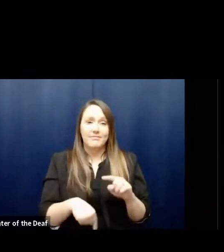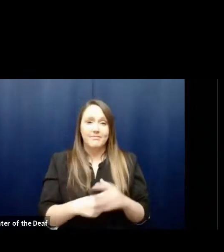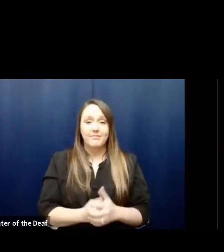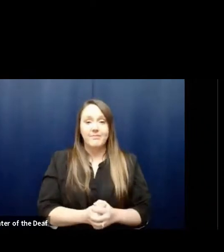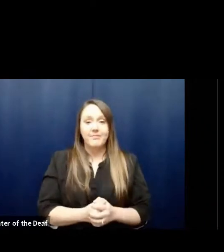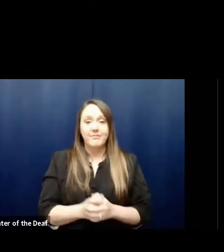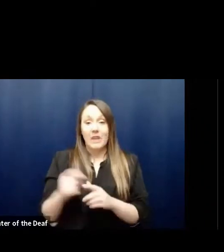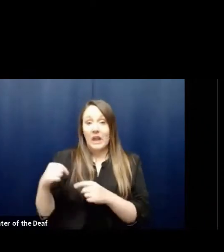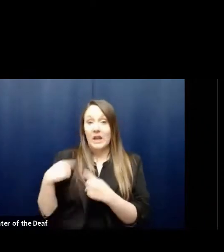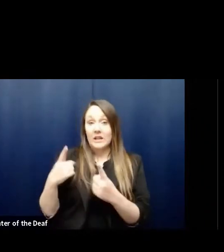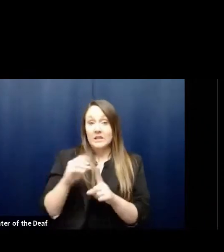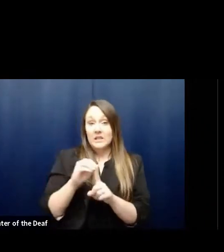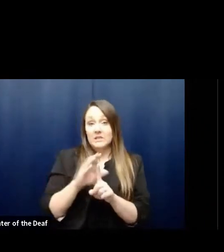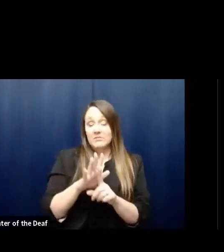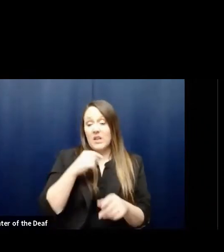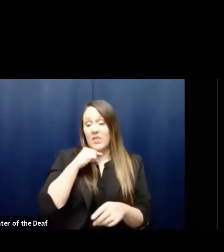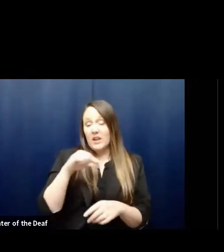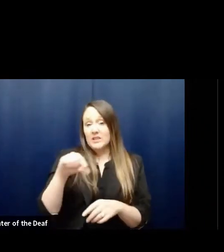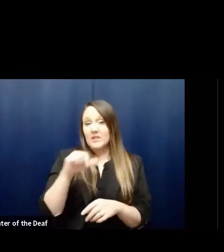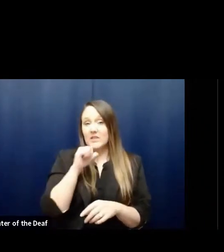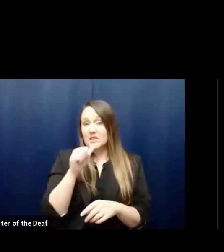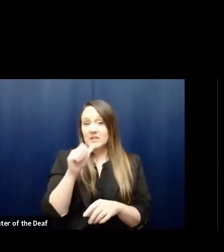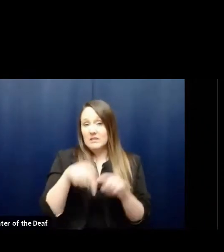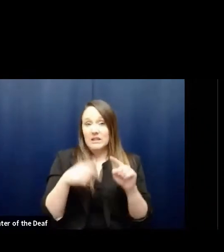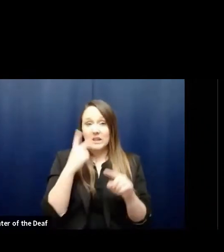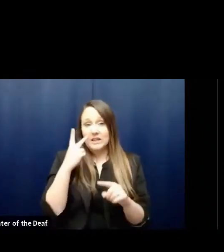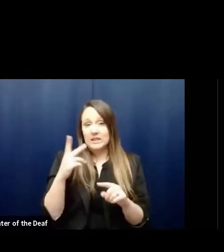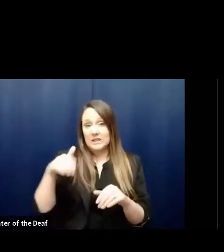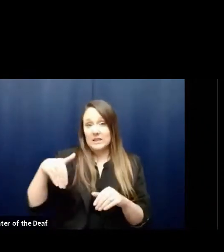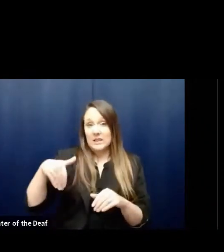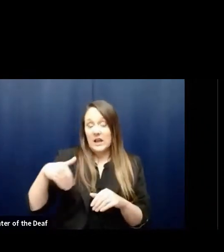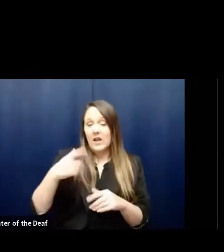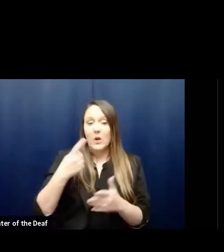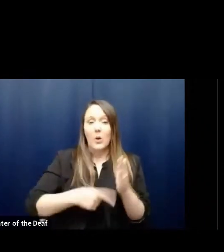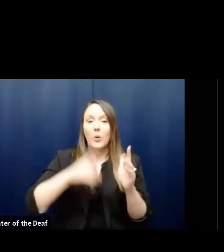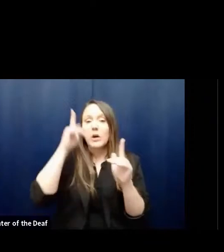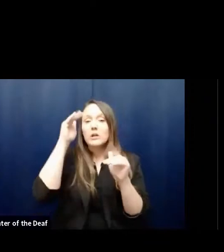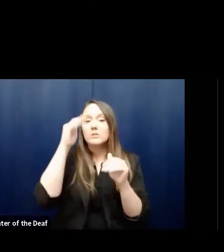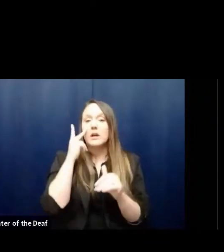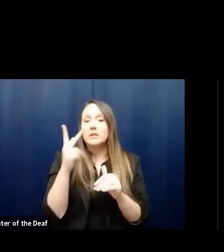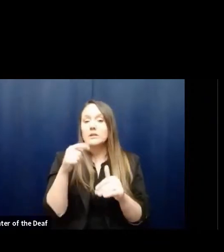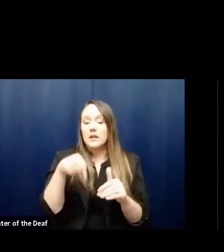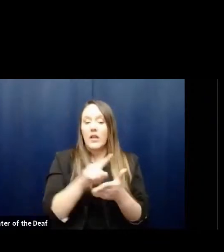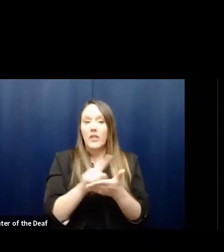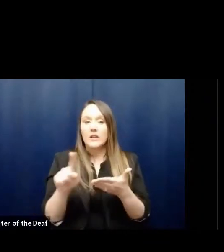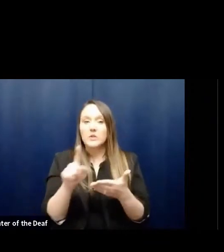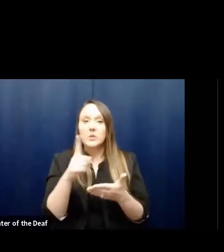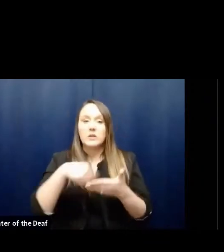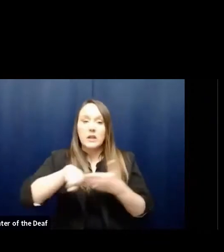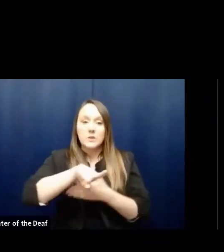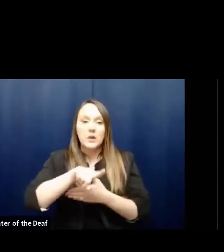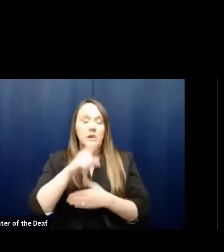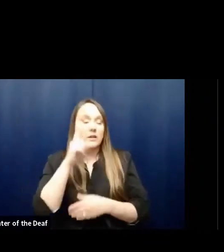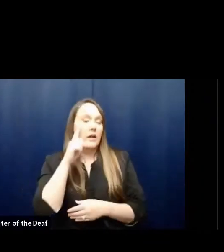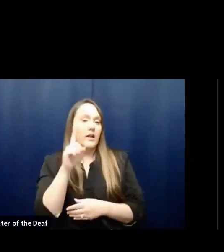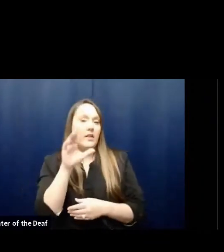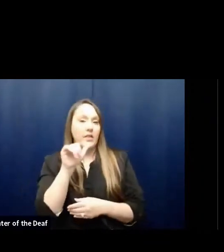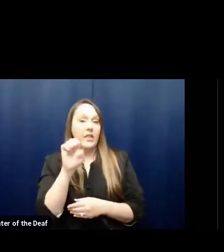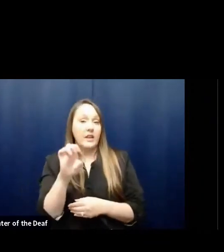of Thanksgiving isn't visible yet, what do you foresee happening this week and early next week? I think the cases will go up.